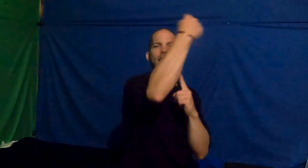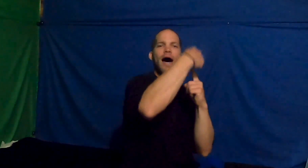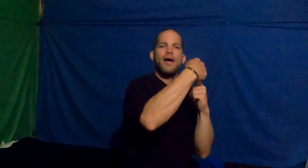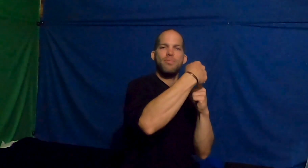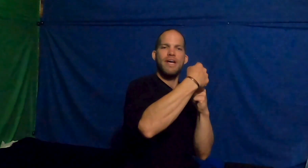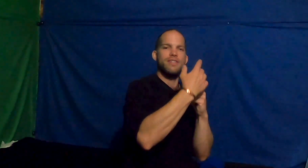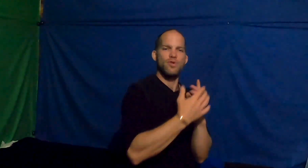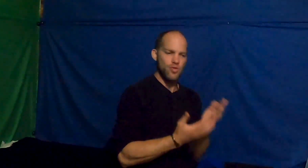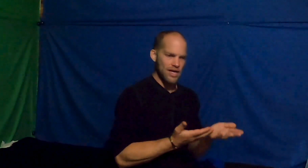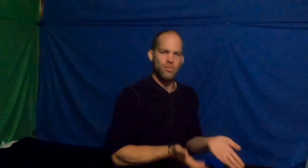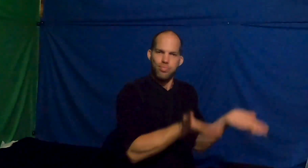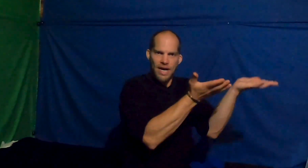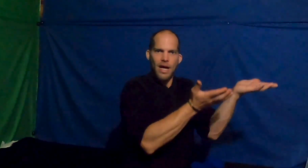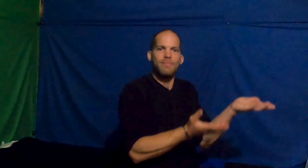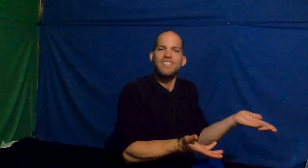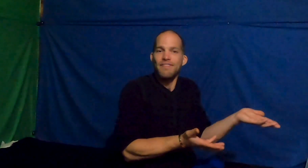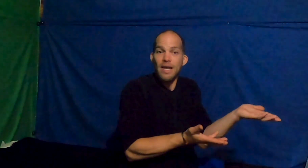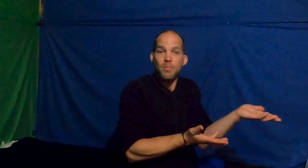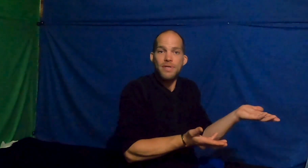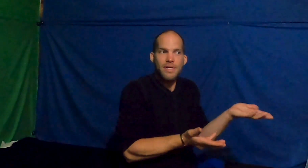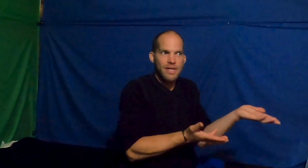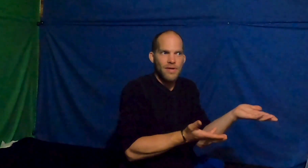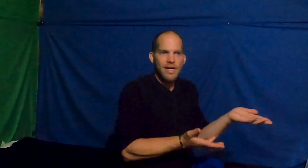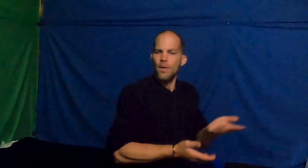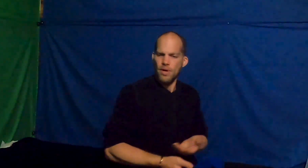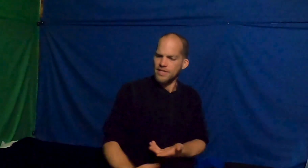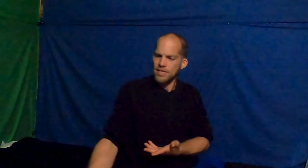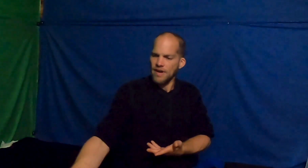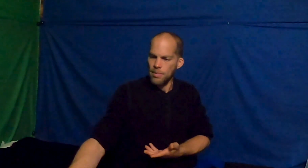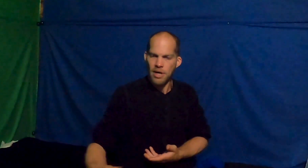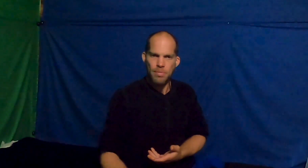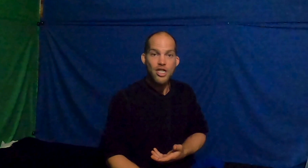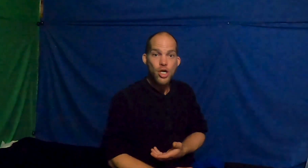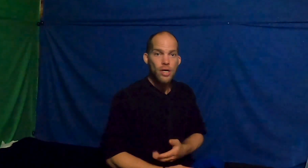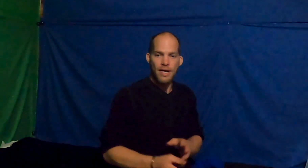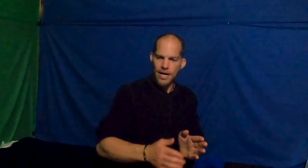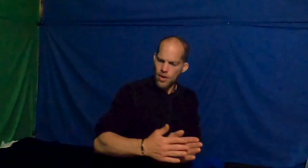higher place. We're trying to bring it up, develop, literally. Whether it's developing a picture, now you added